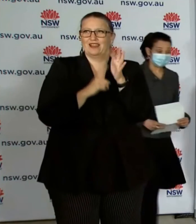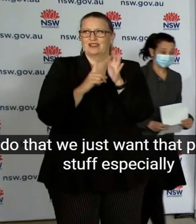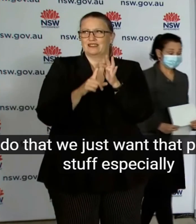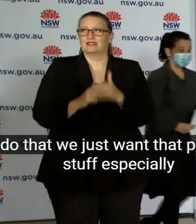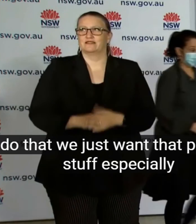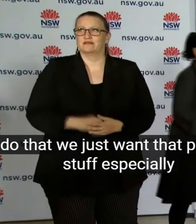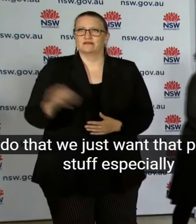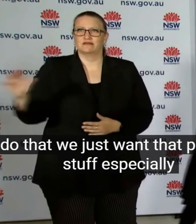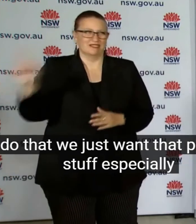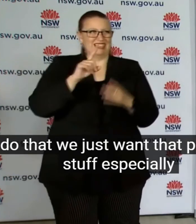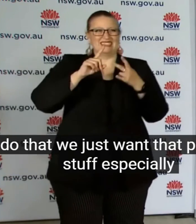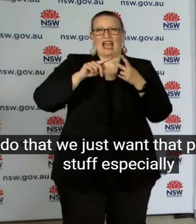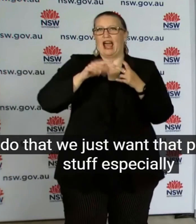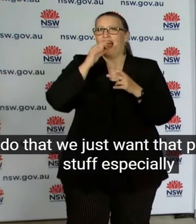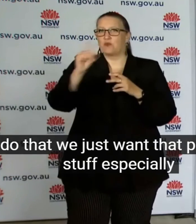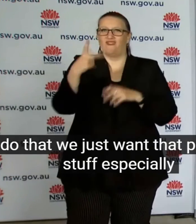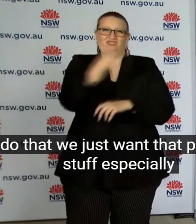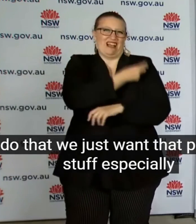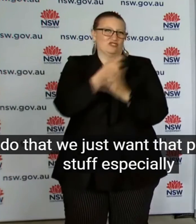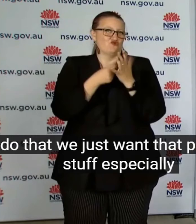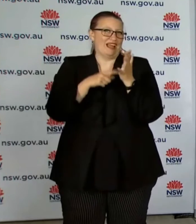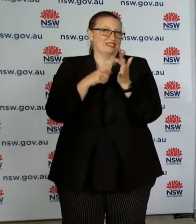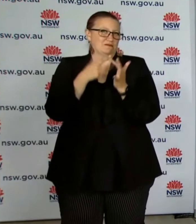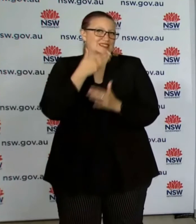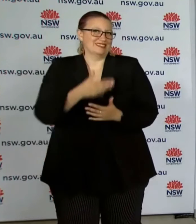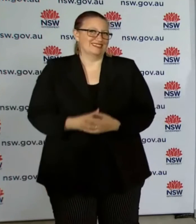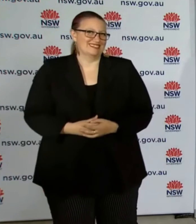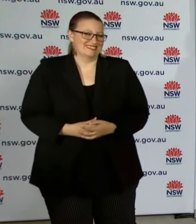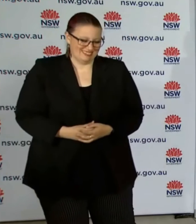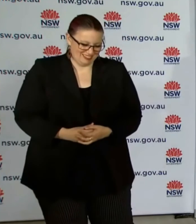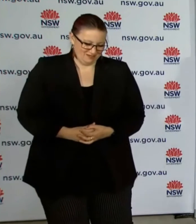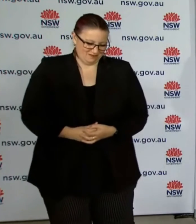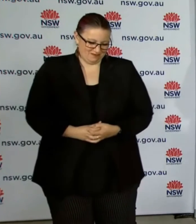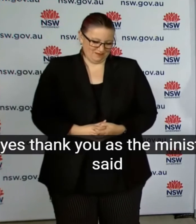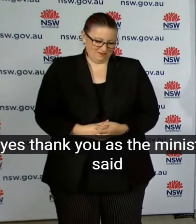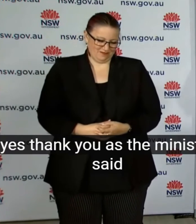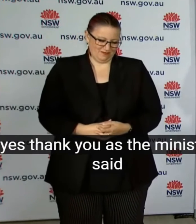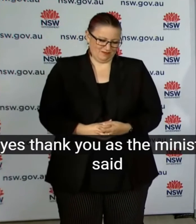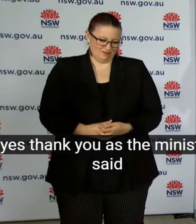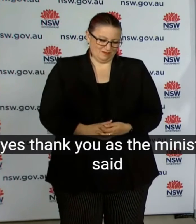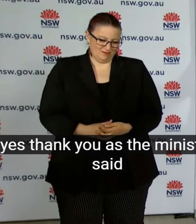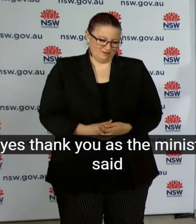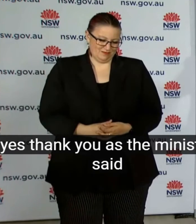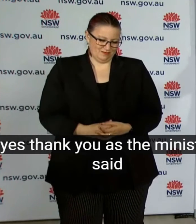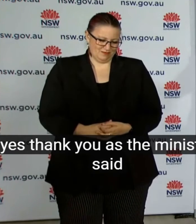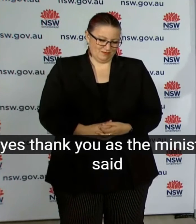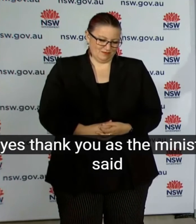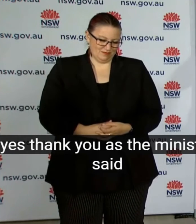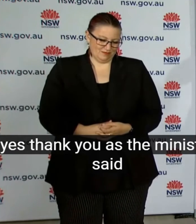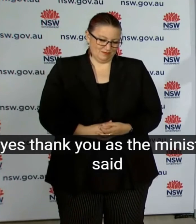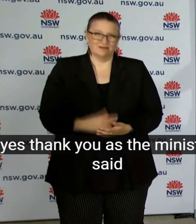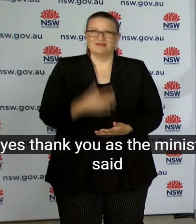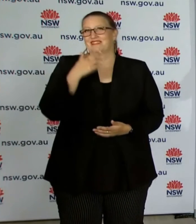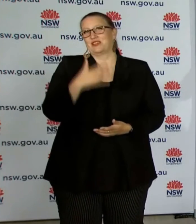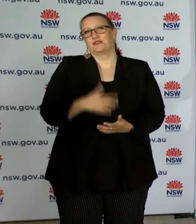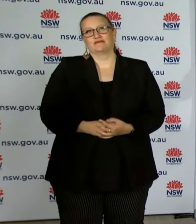what the vaccination rates are roughly in that area? Yes, thank you. As the Minister said, really since very early